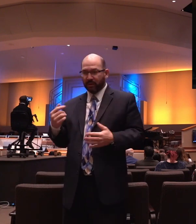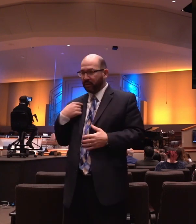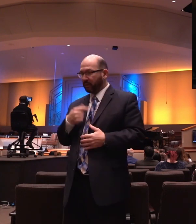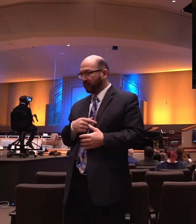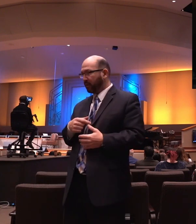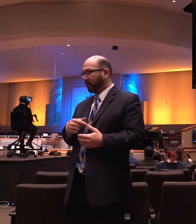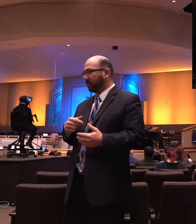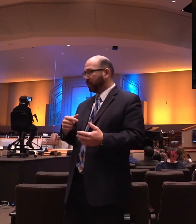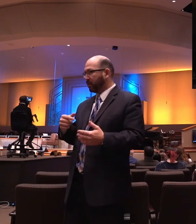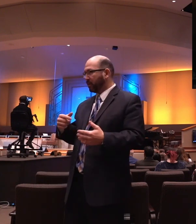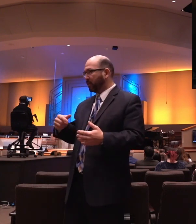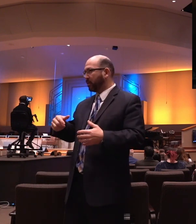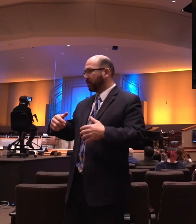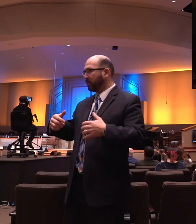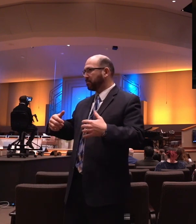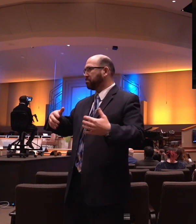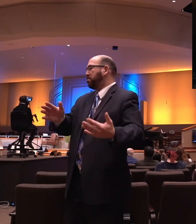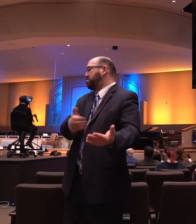rock, heavy metal.